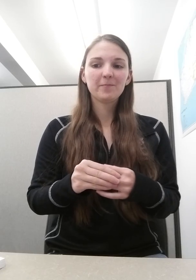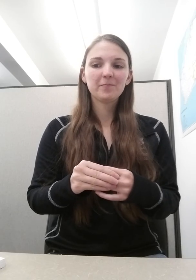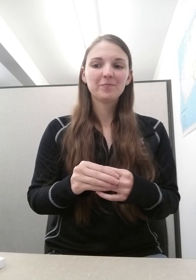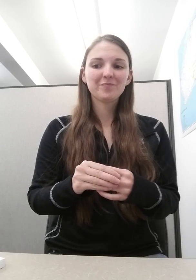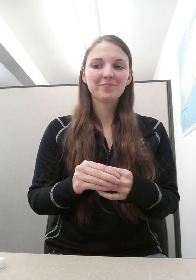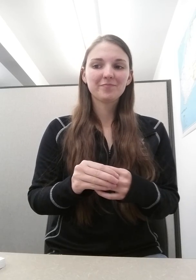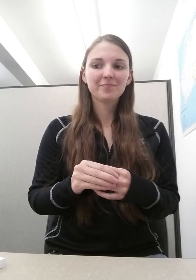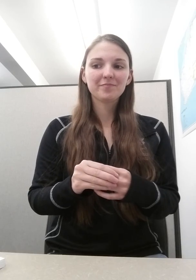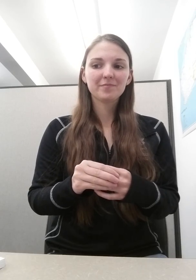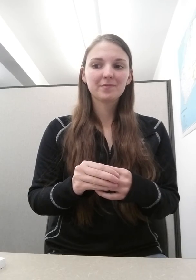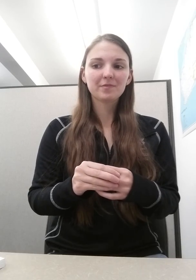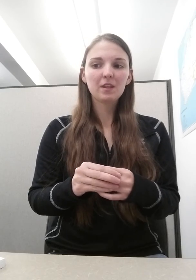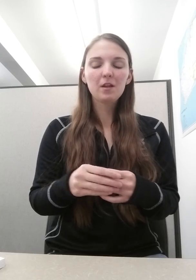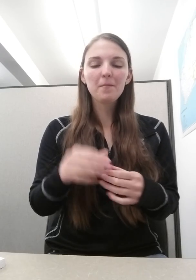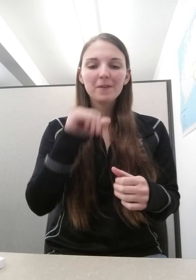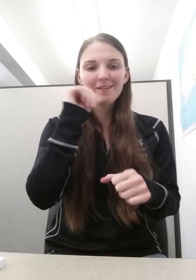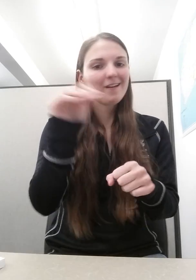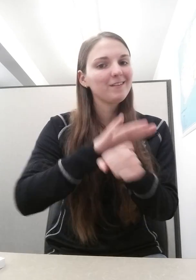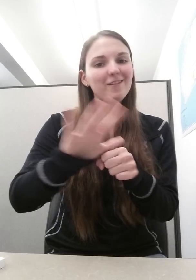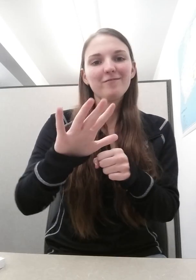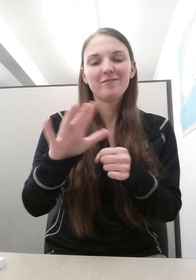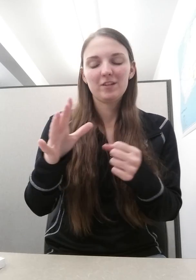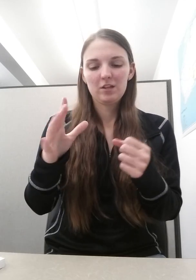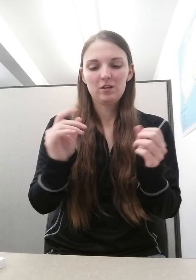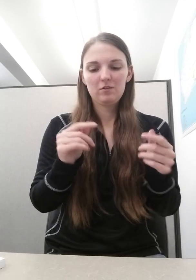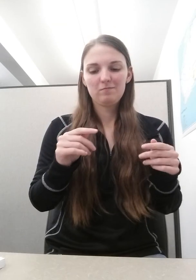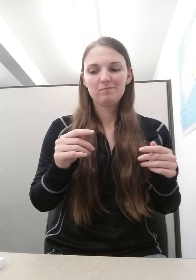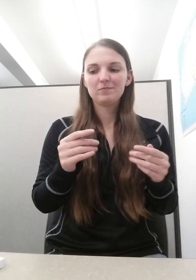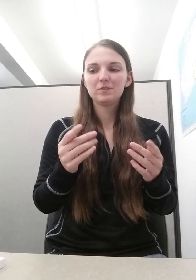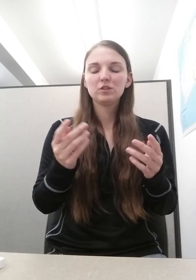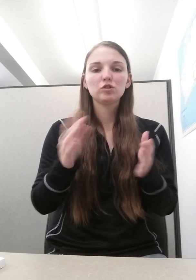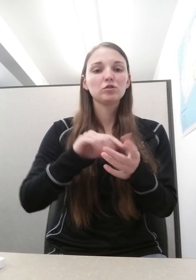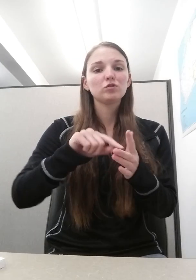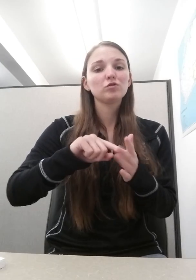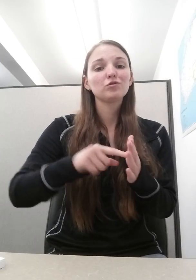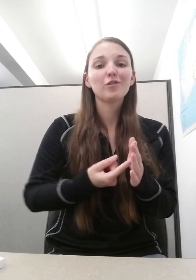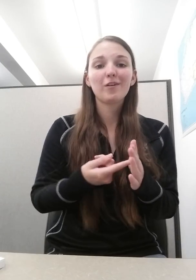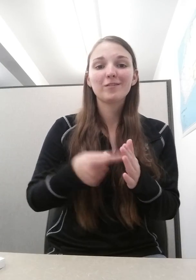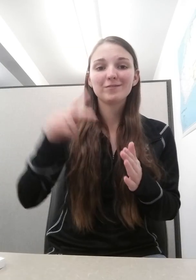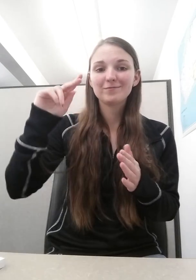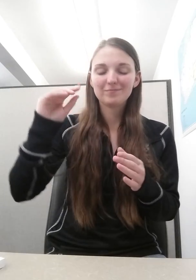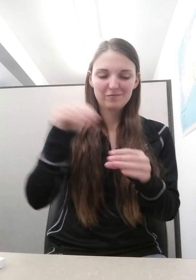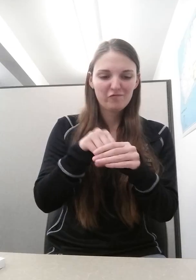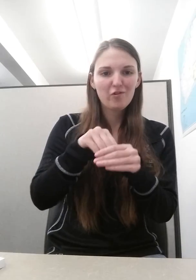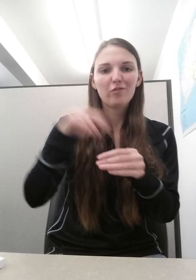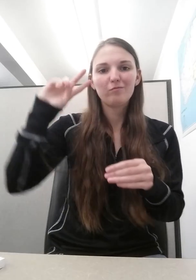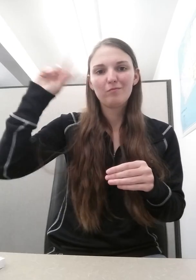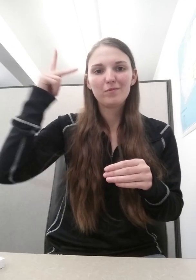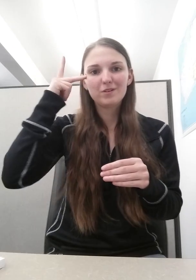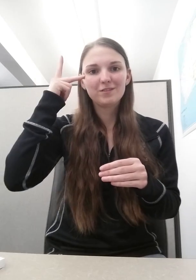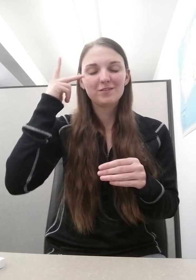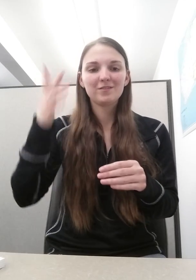and if you broke them, you got fined. Let me give you some examples. If your dog was outside of your property without a muzzle, you paid a